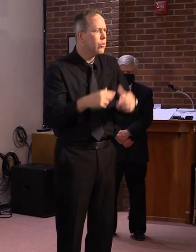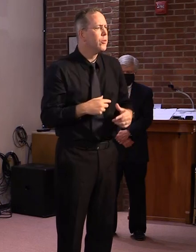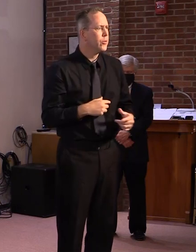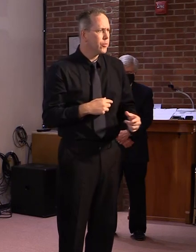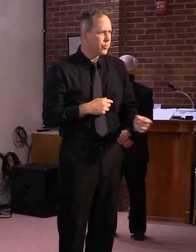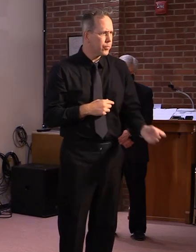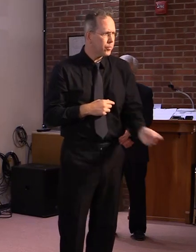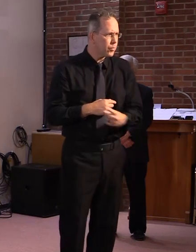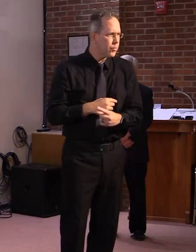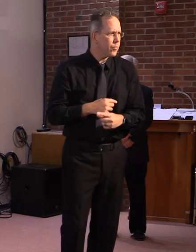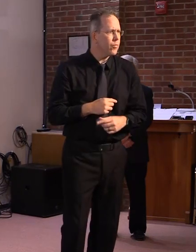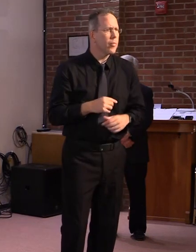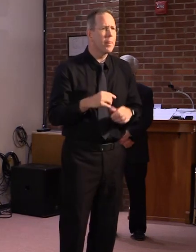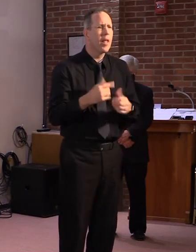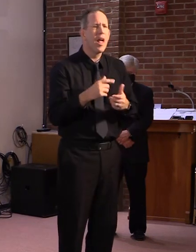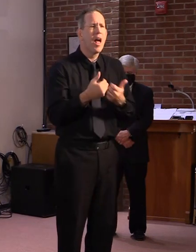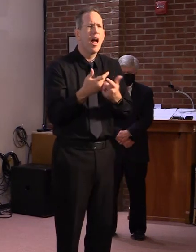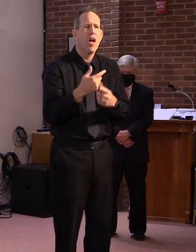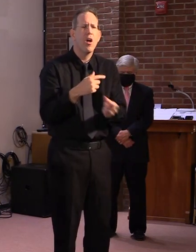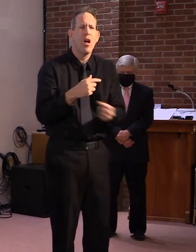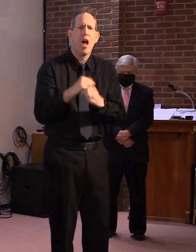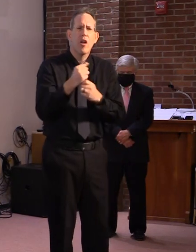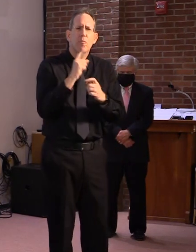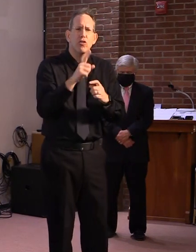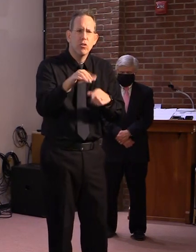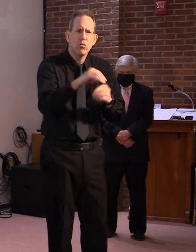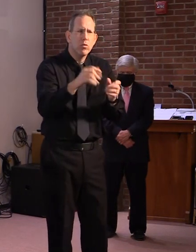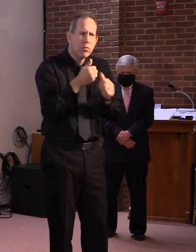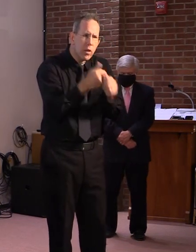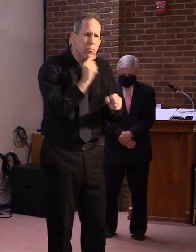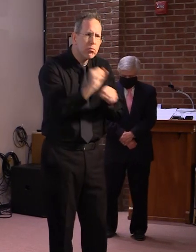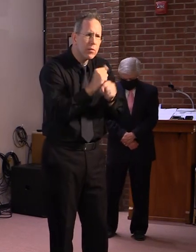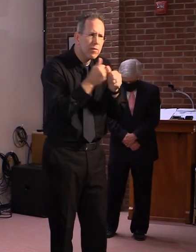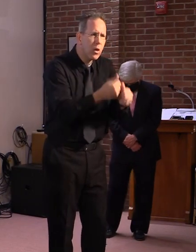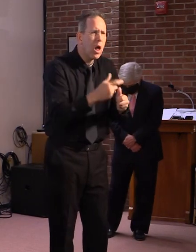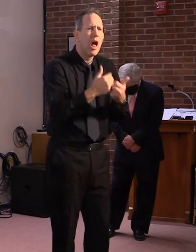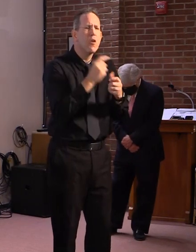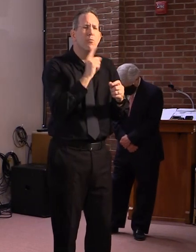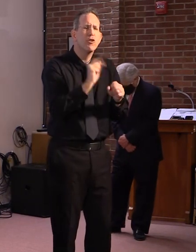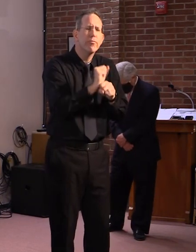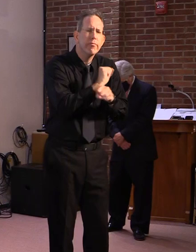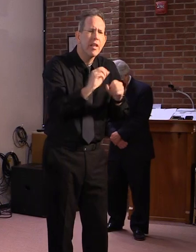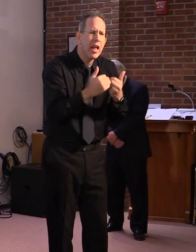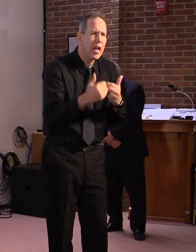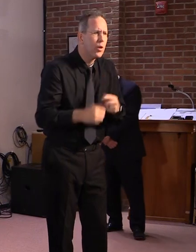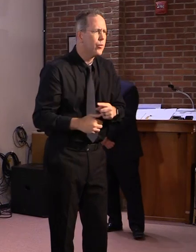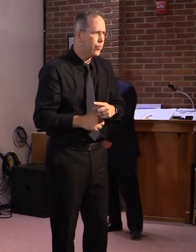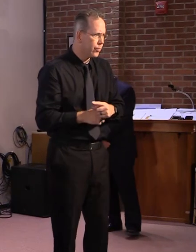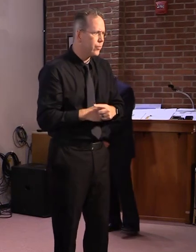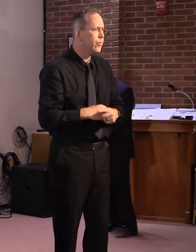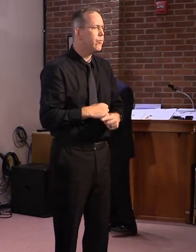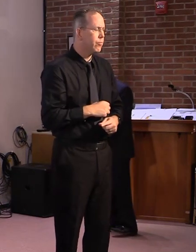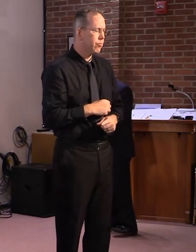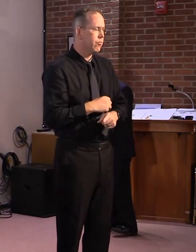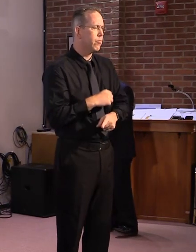Yes, okay. Yeah, there is a quarantine policy in place, and I would have to